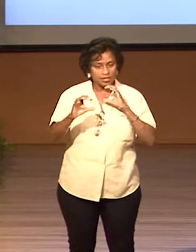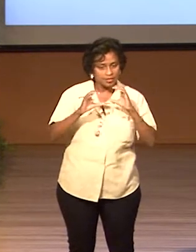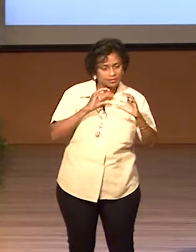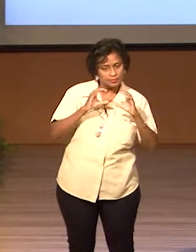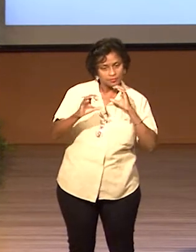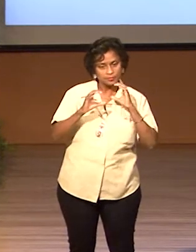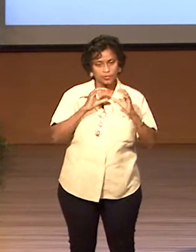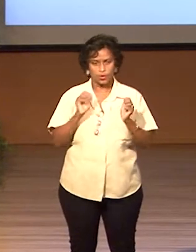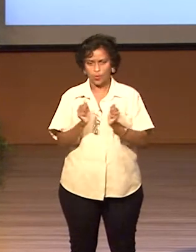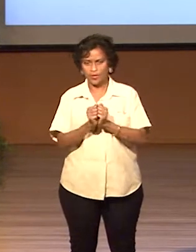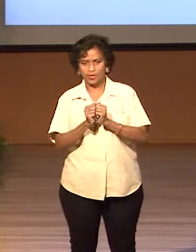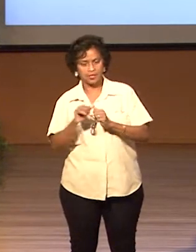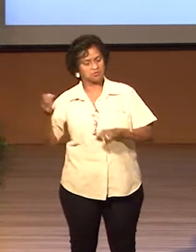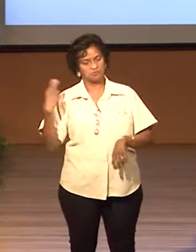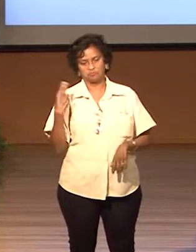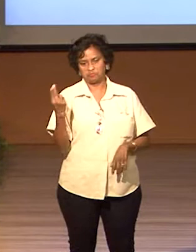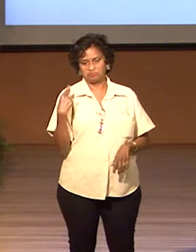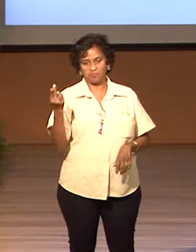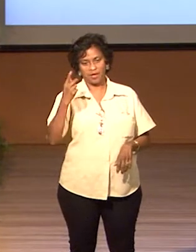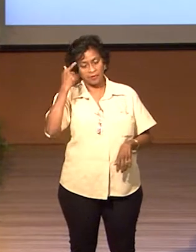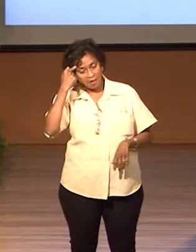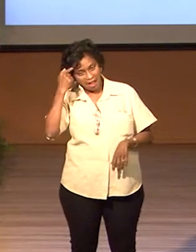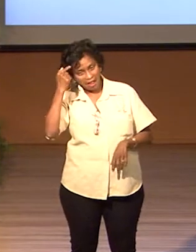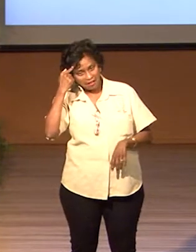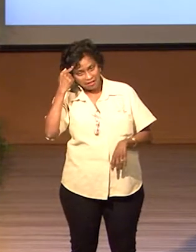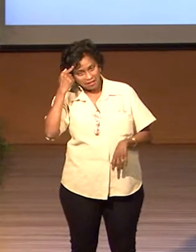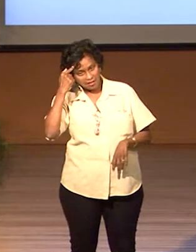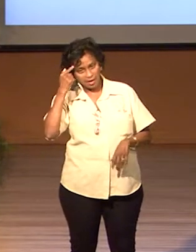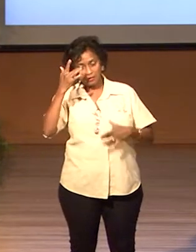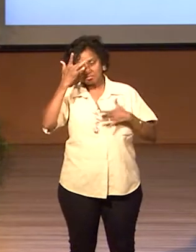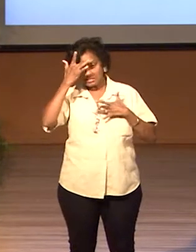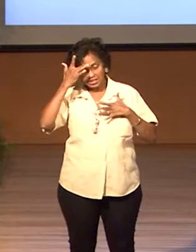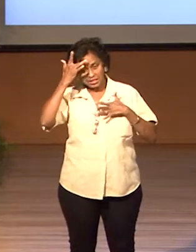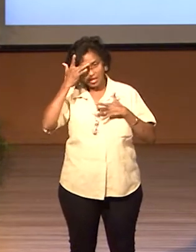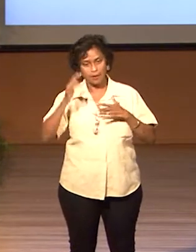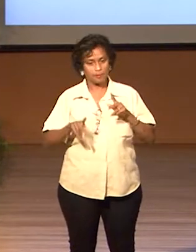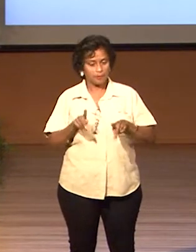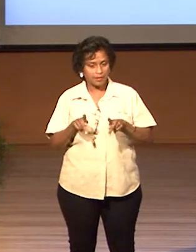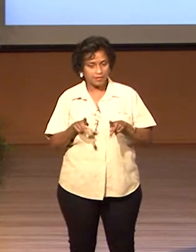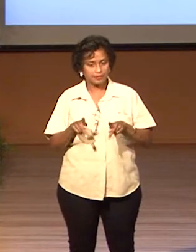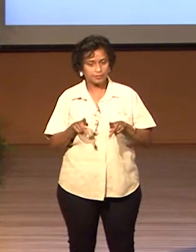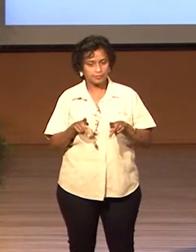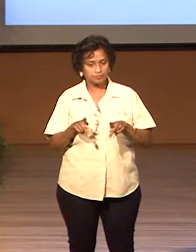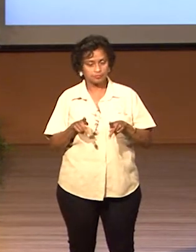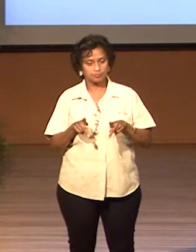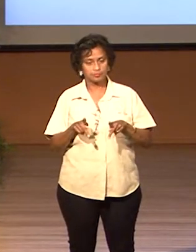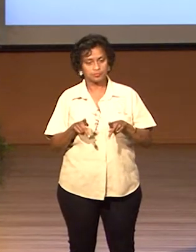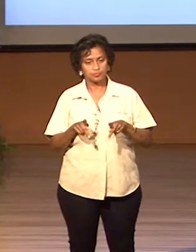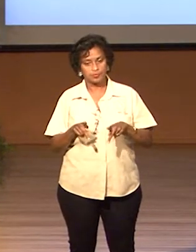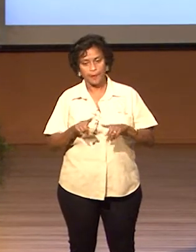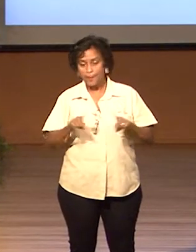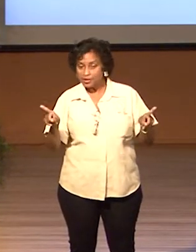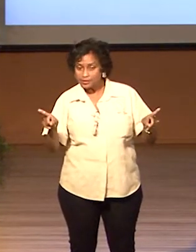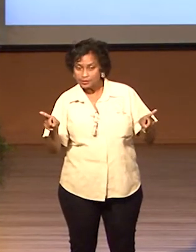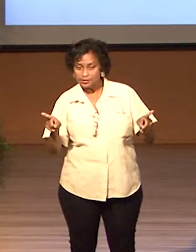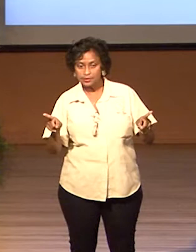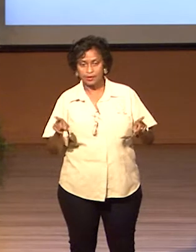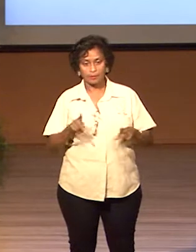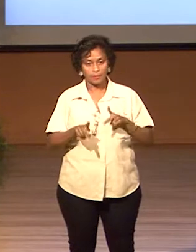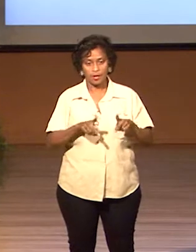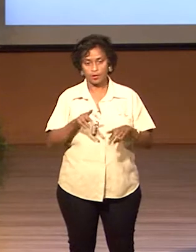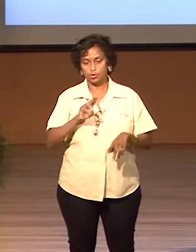spectrum. In trying to escape from that, people tend to use three general